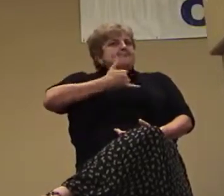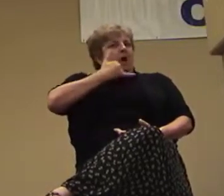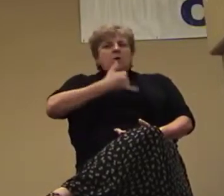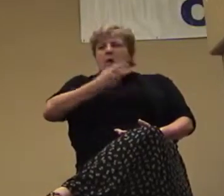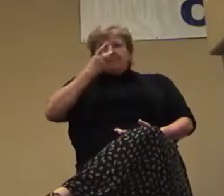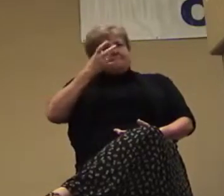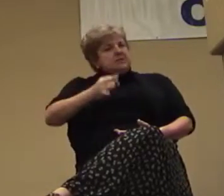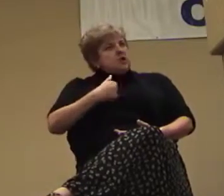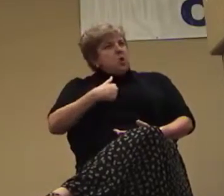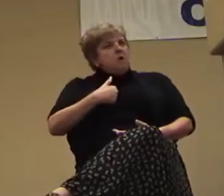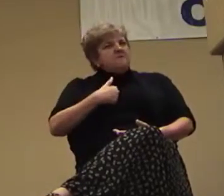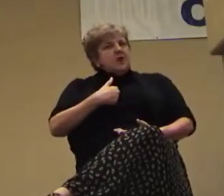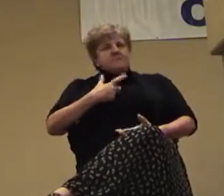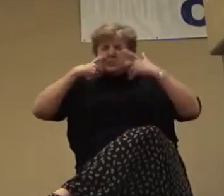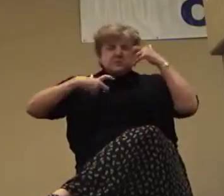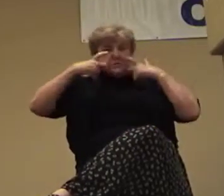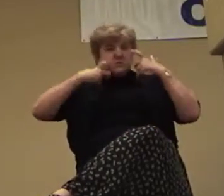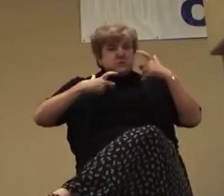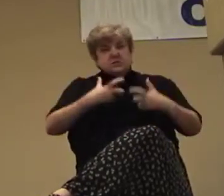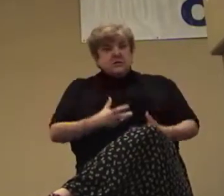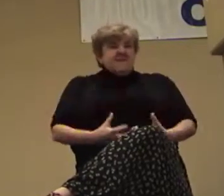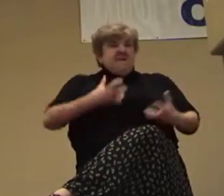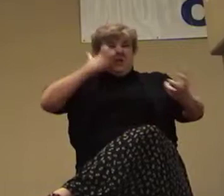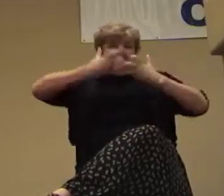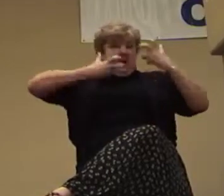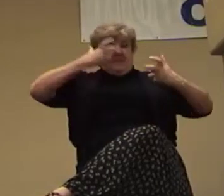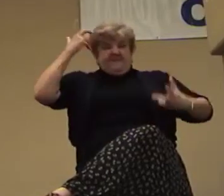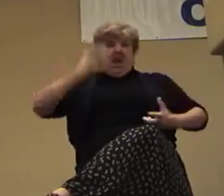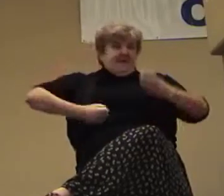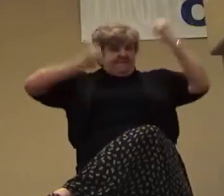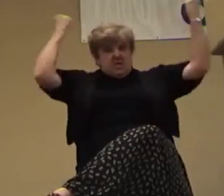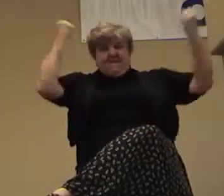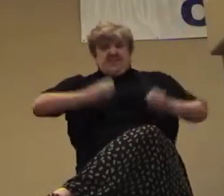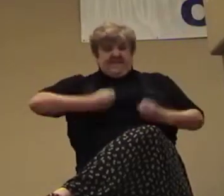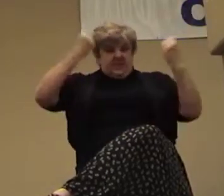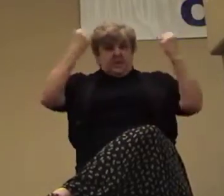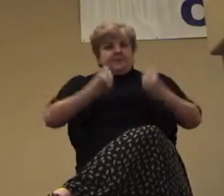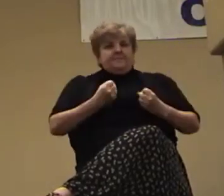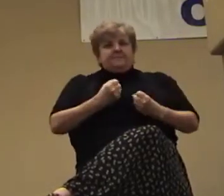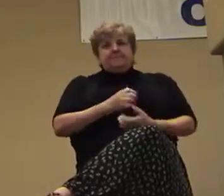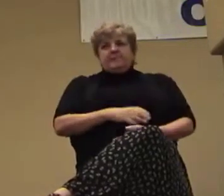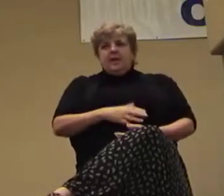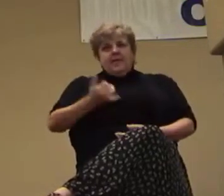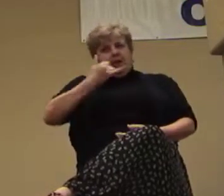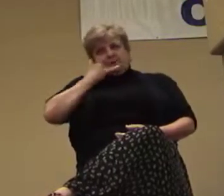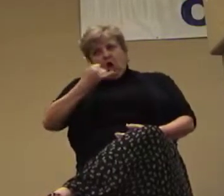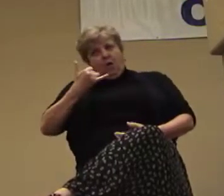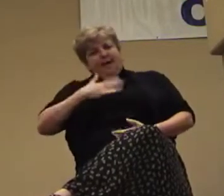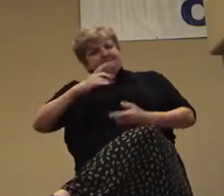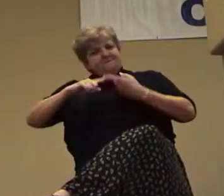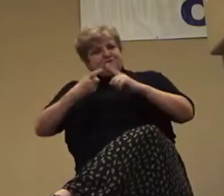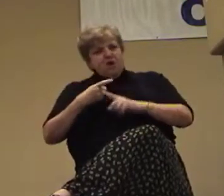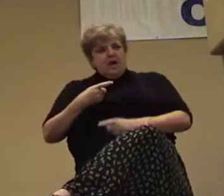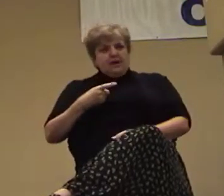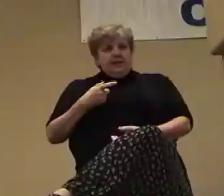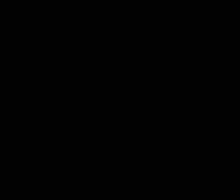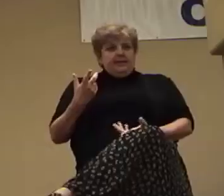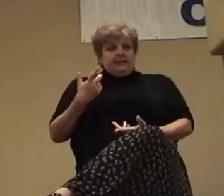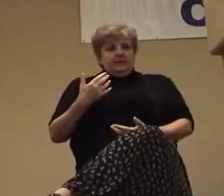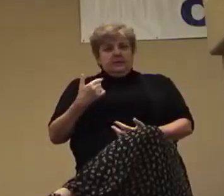off, tears would be screaming. I'd be, in my face. You know what I mean? I'd call my friend, hollering on the phone, and he was like, what are you going to do? Well, I'm going to follow the direction.